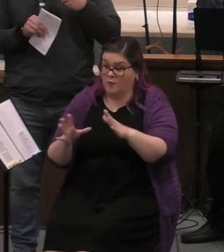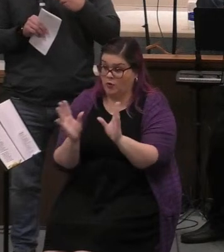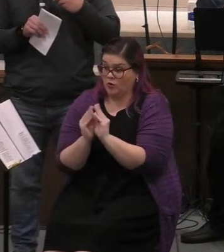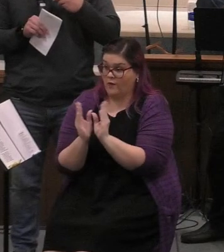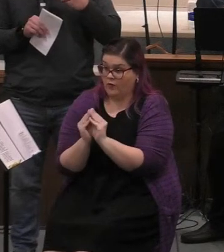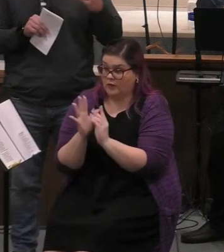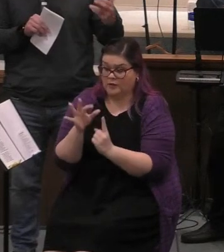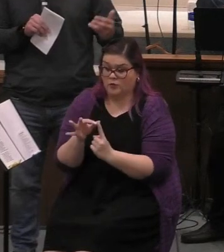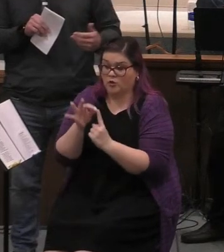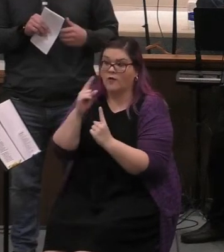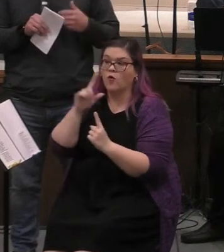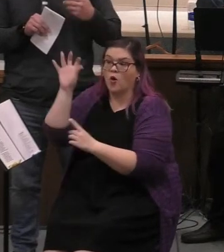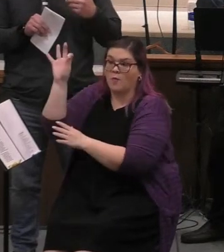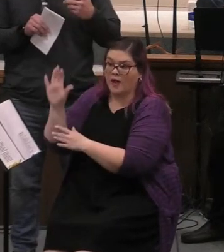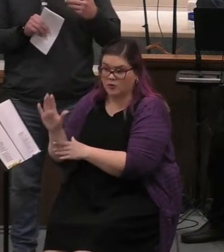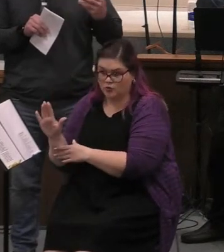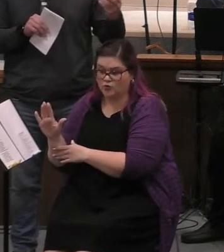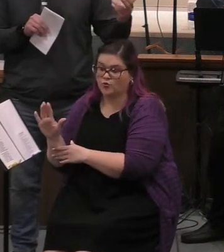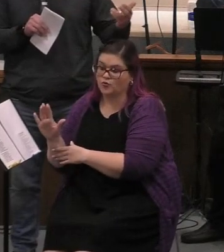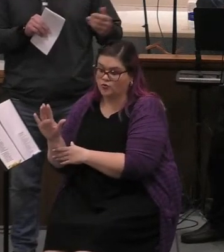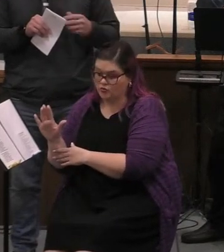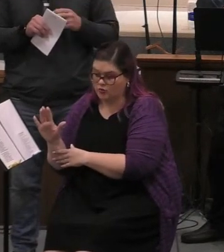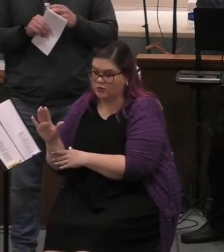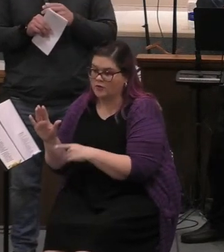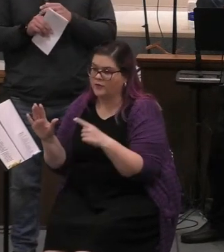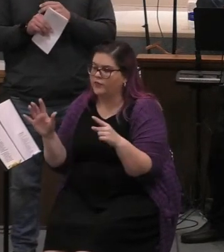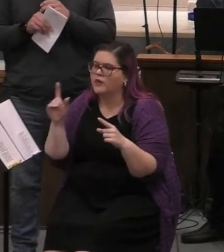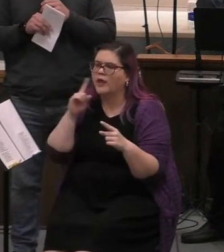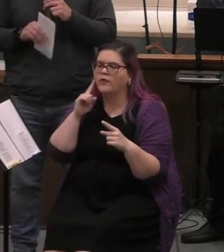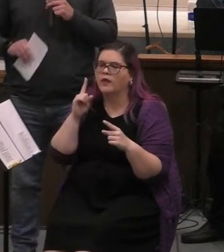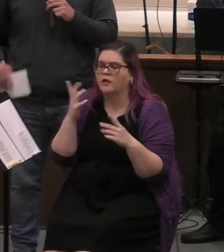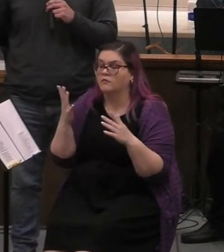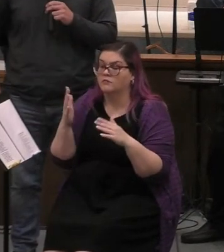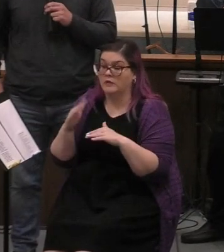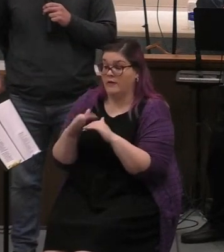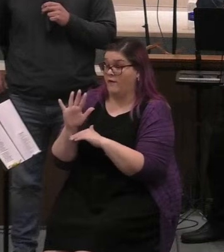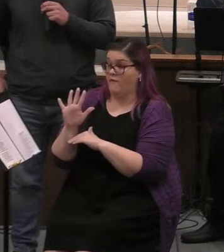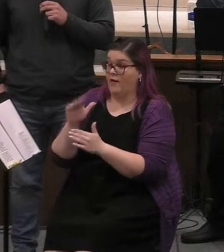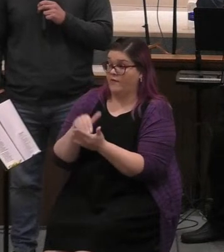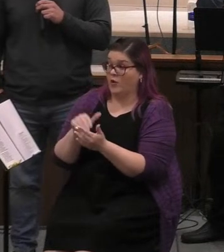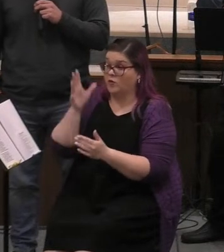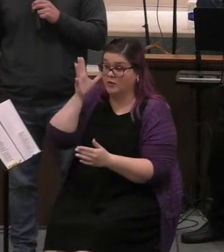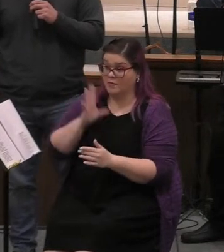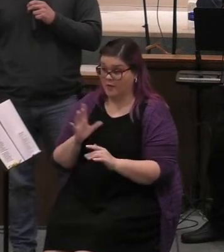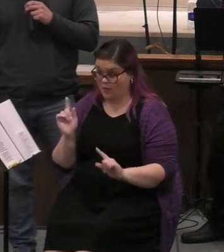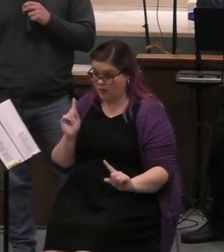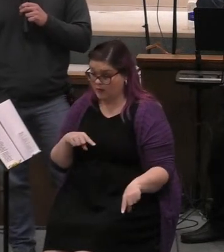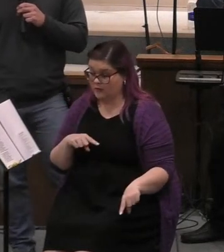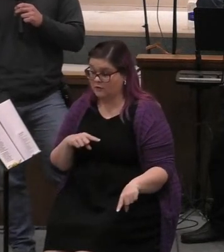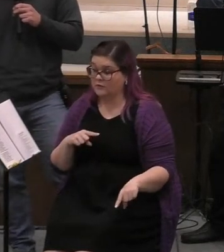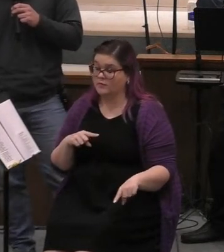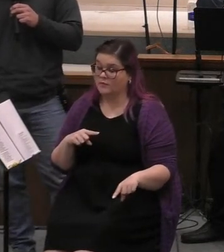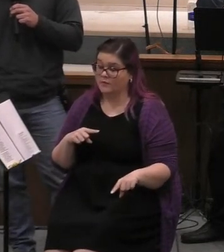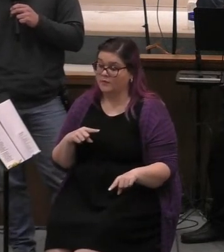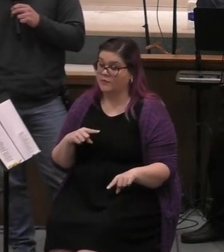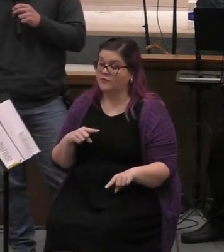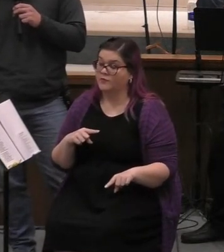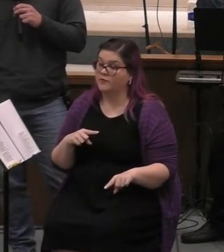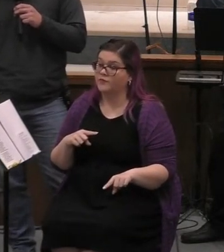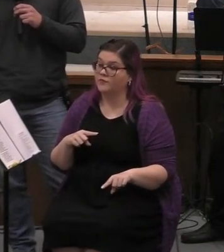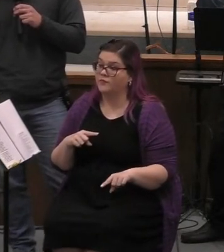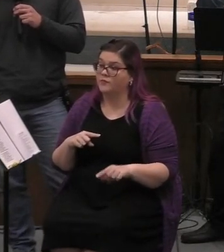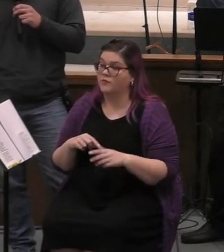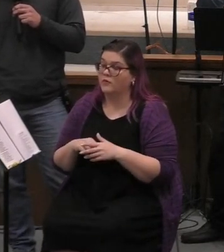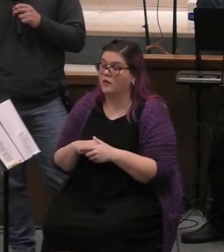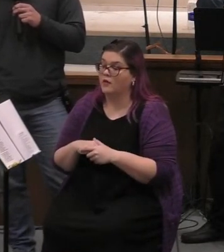particularly pastors. I think there was, from what I understand, over 5,000 men that came to this conference to